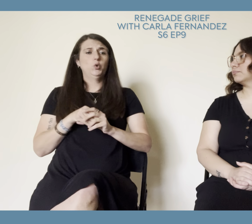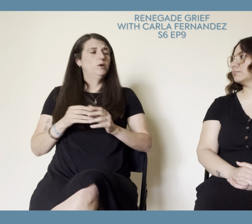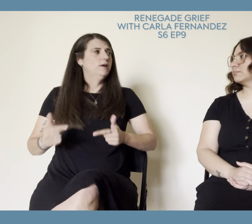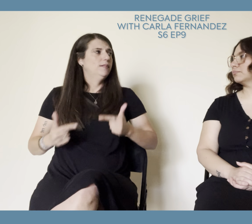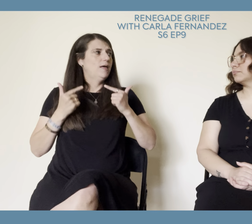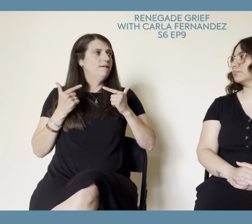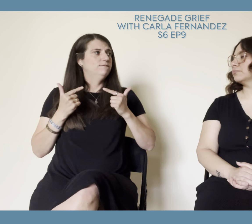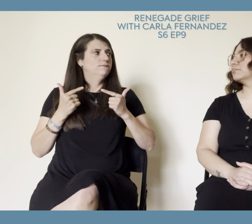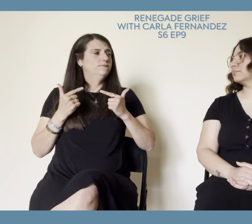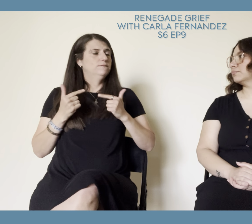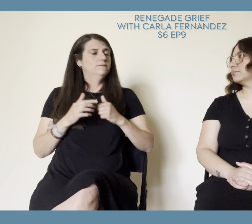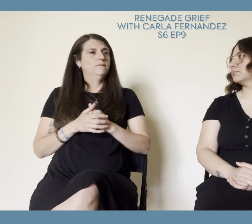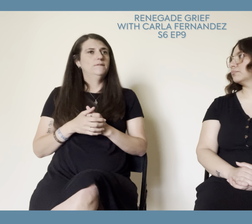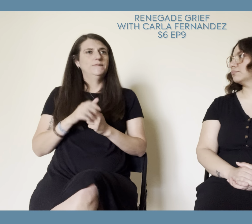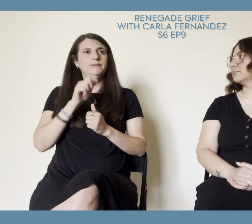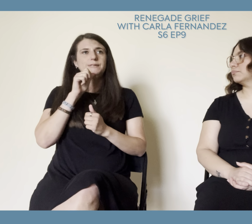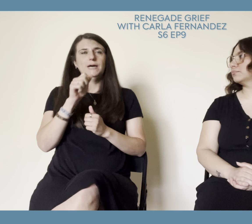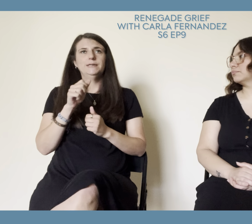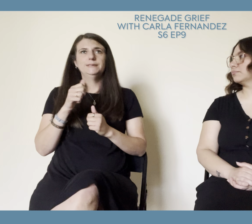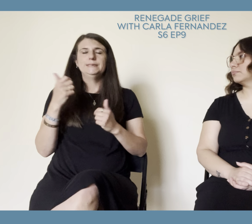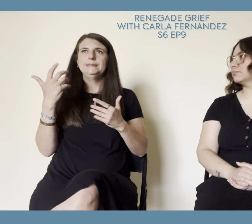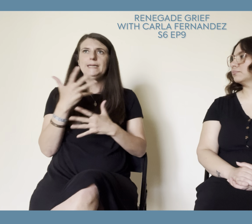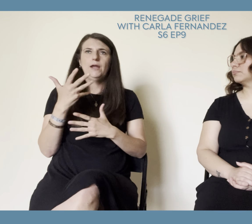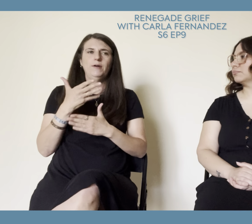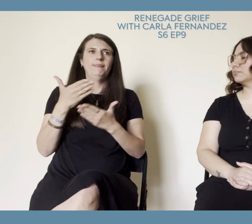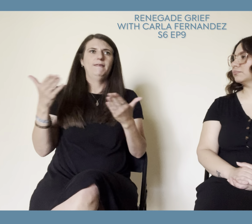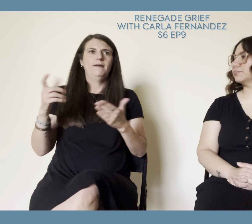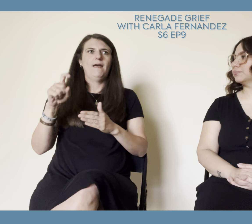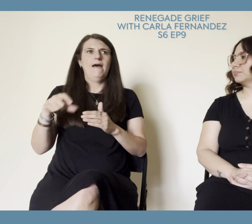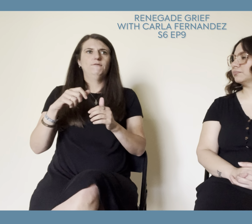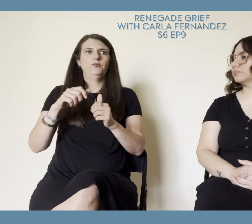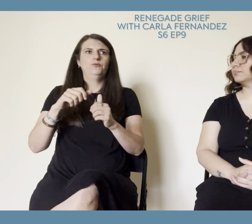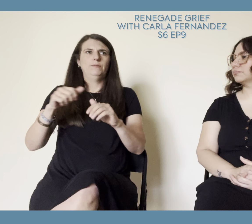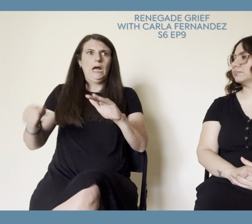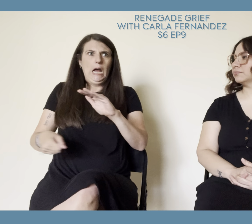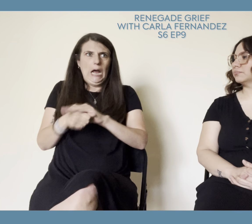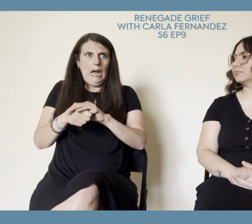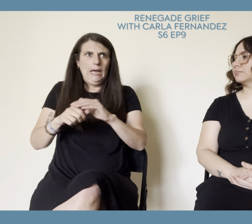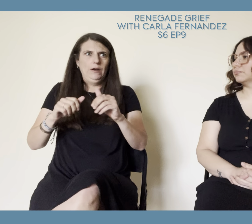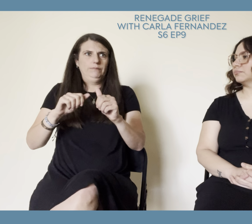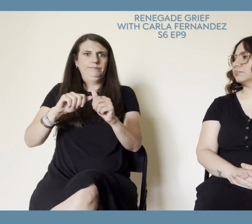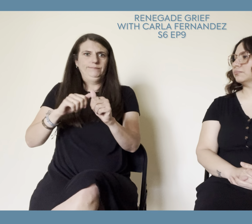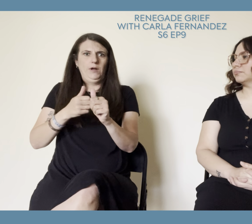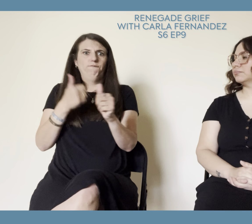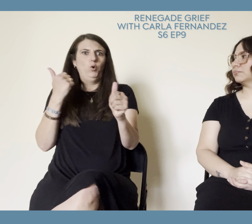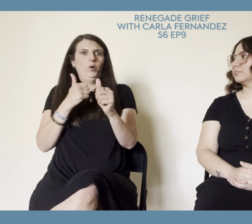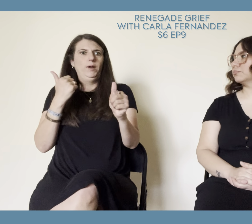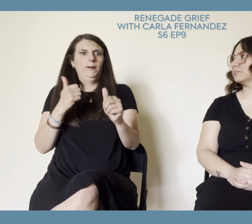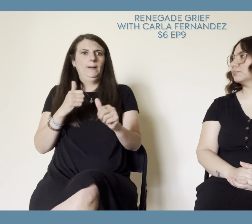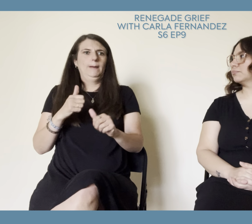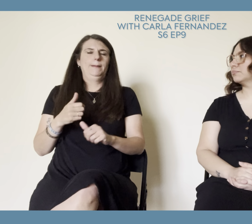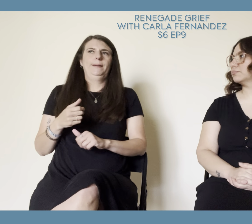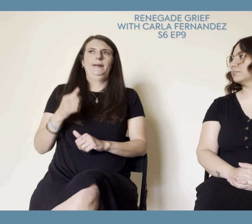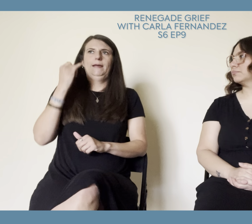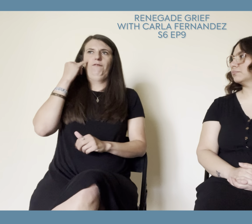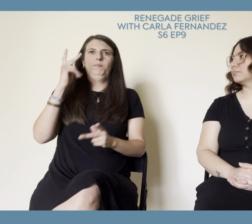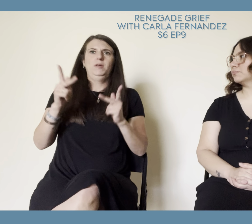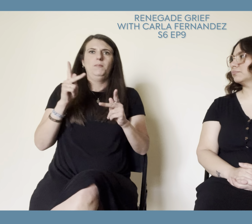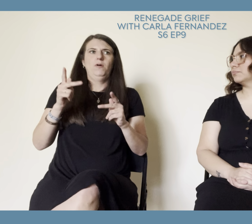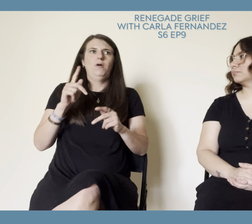of shadowy thing that we needed to hide when we went back to work on Monday and people asked how our weekend was, or a part of ourselves that had to